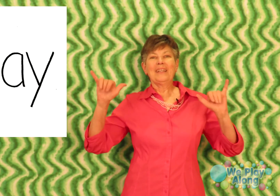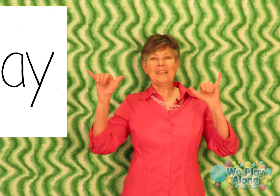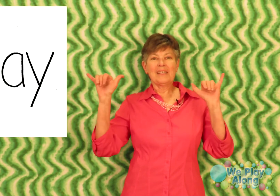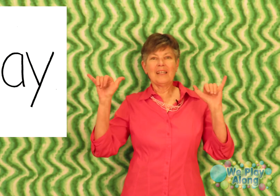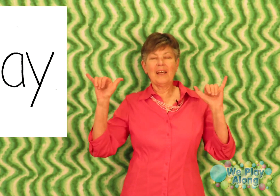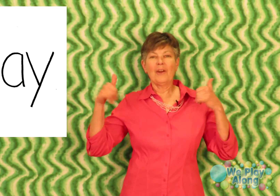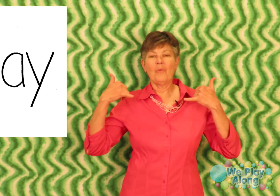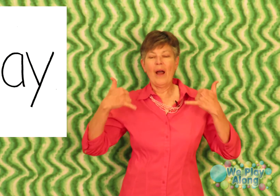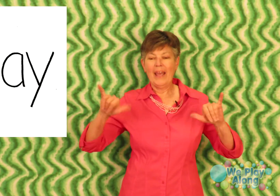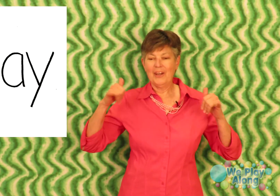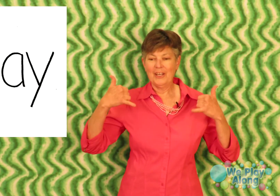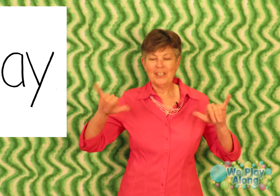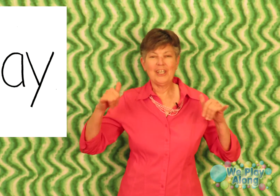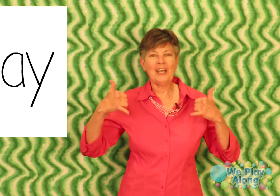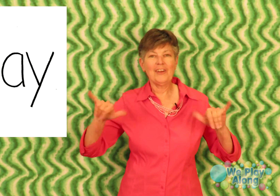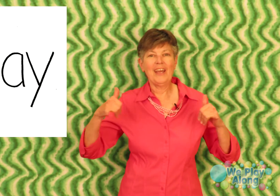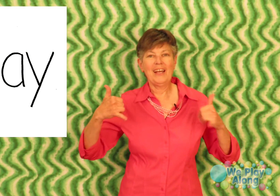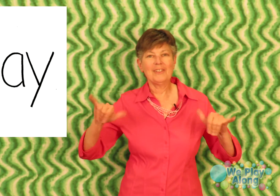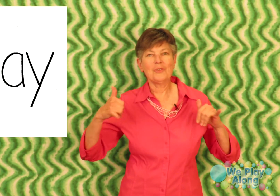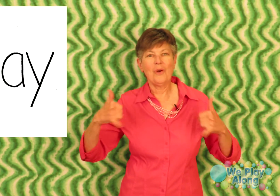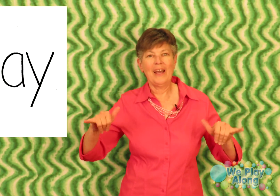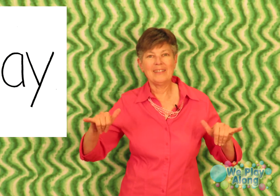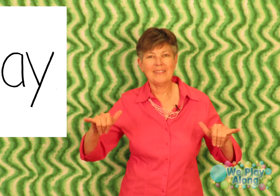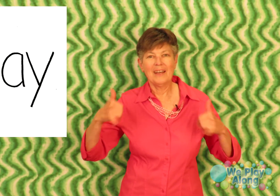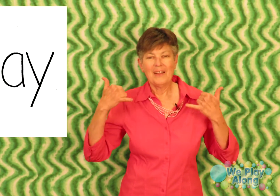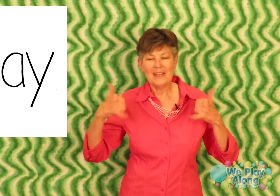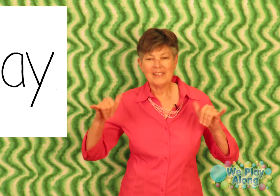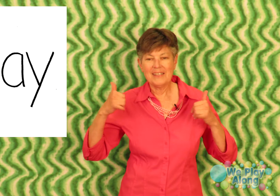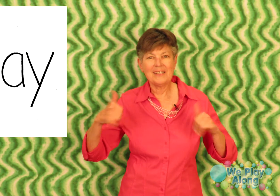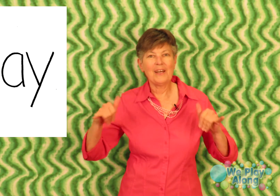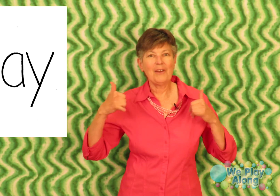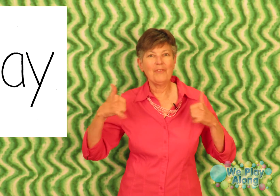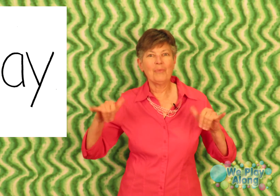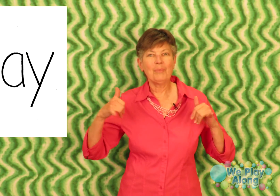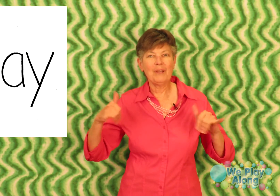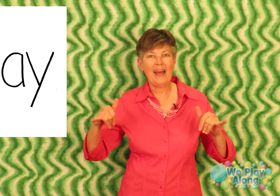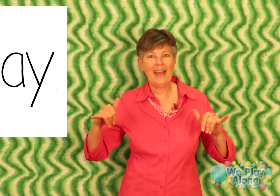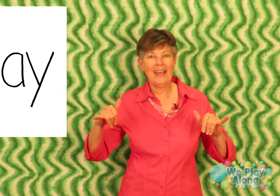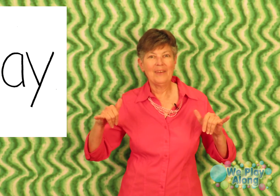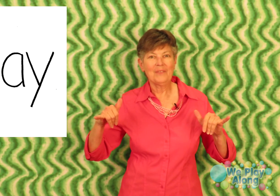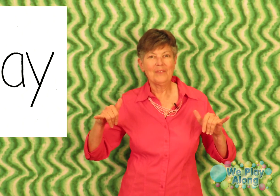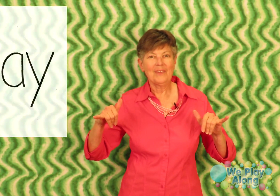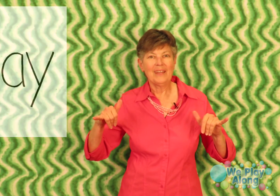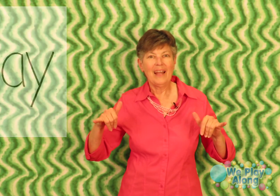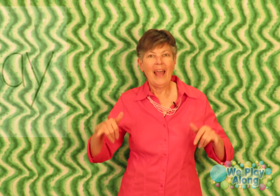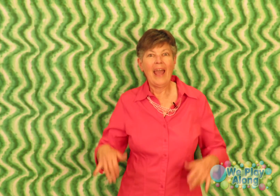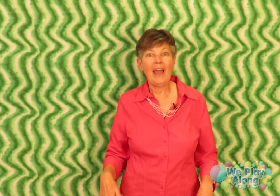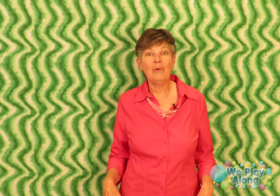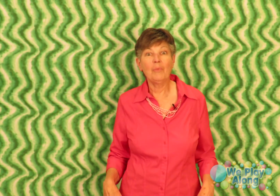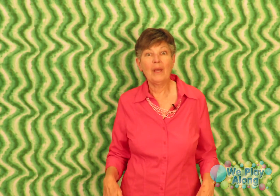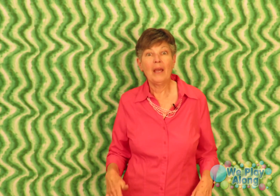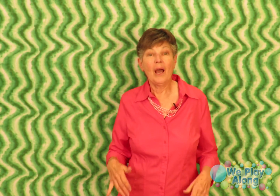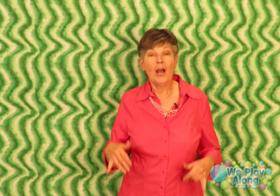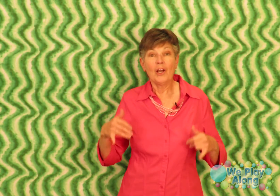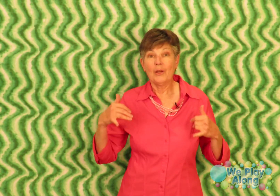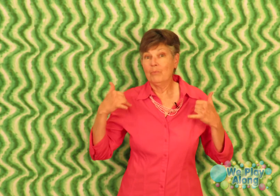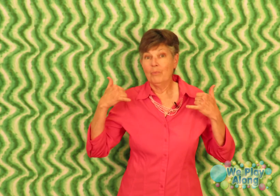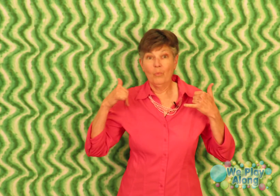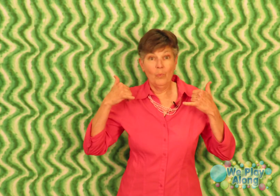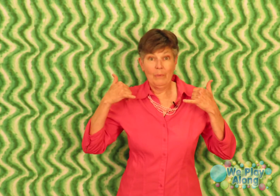this is a letter Y. You're going to shake your hands twice. This is a sign for play. And when we